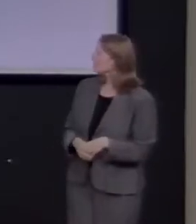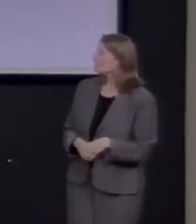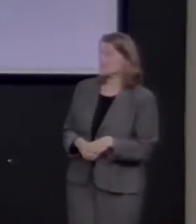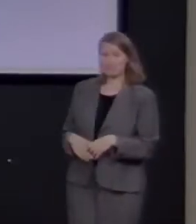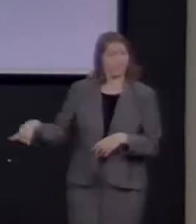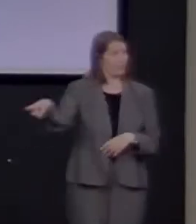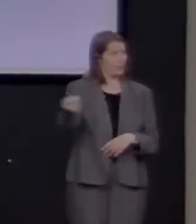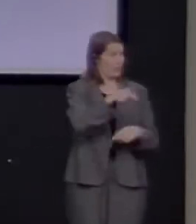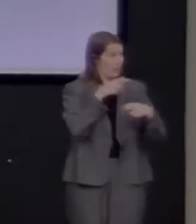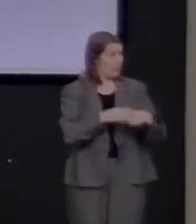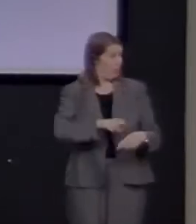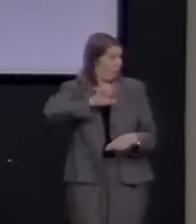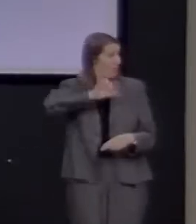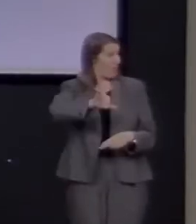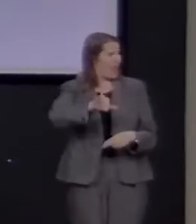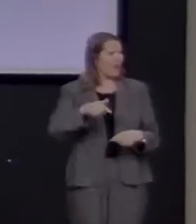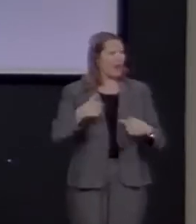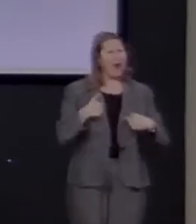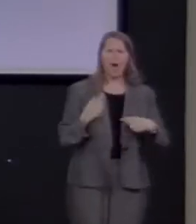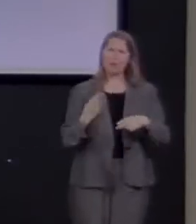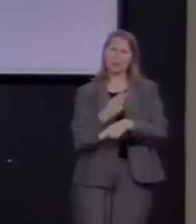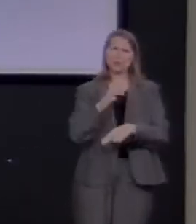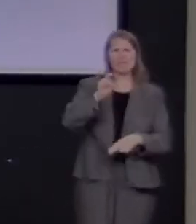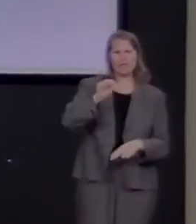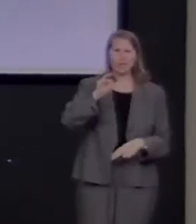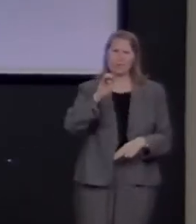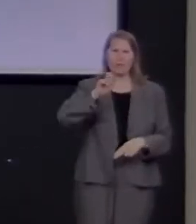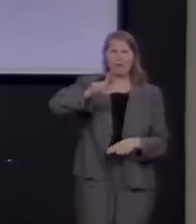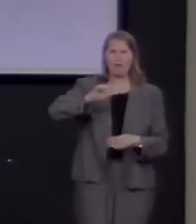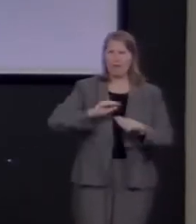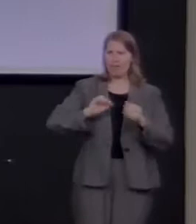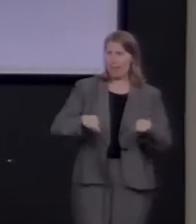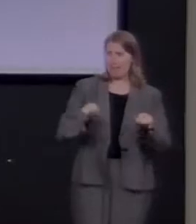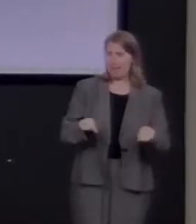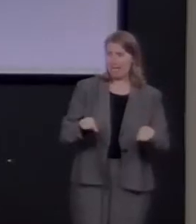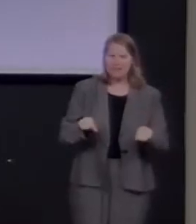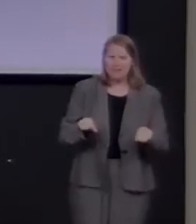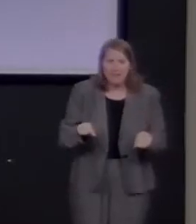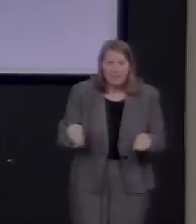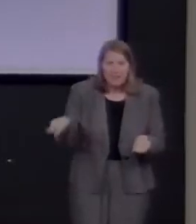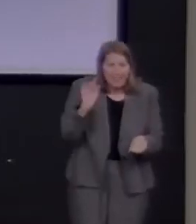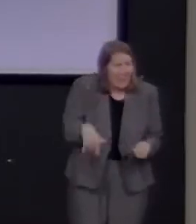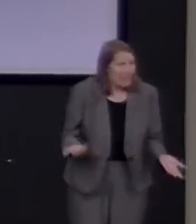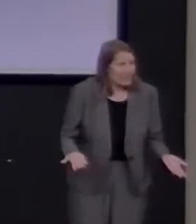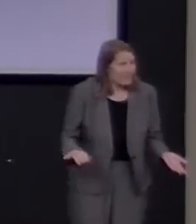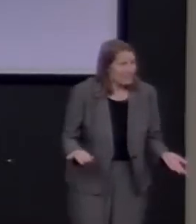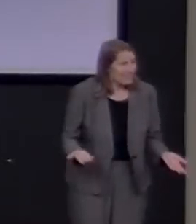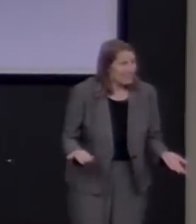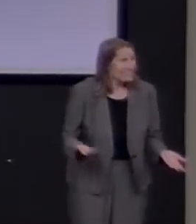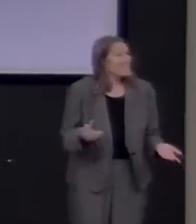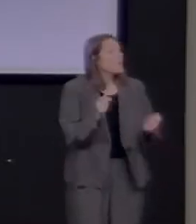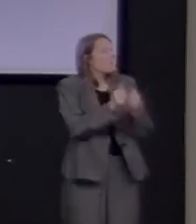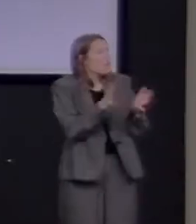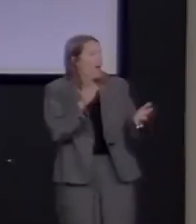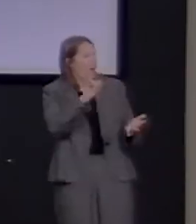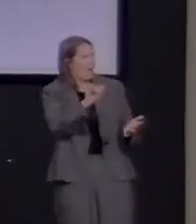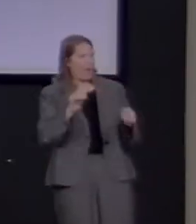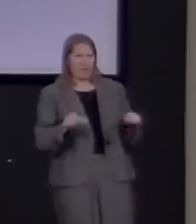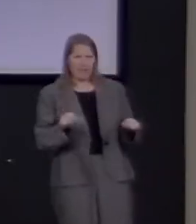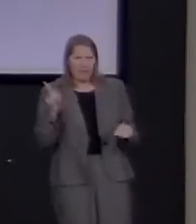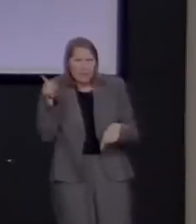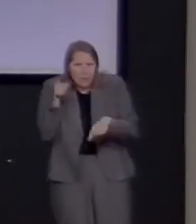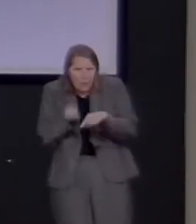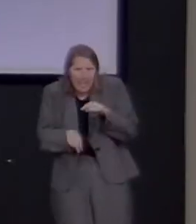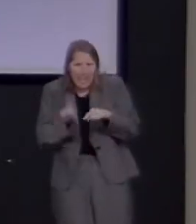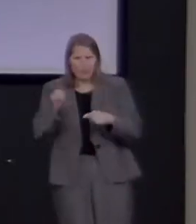say that when you go shopping you use your numerical abilities, but clearly you do. Without having them, you wouldn't be able to engage in these